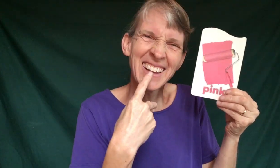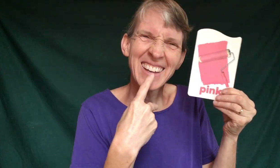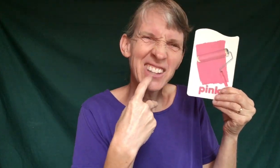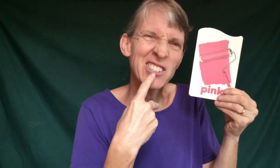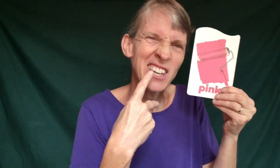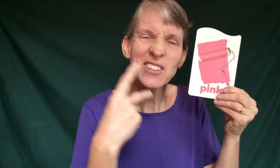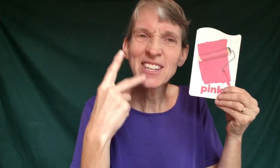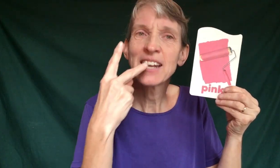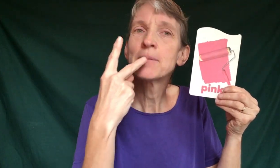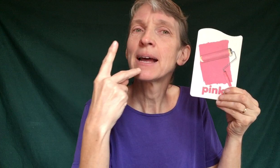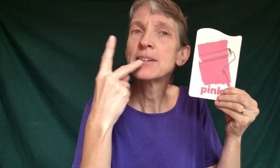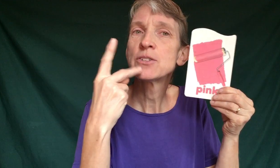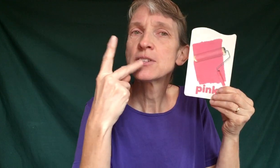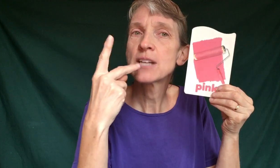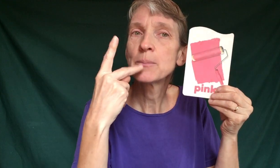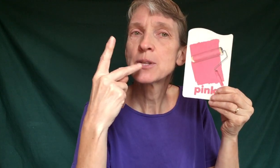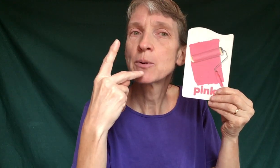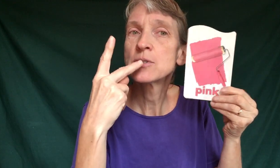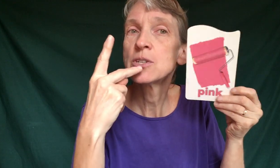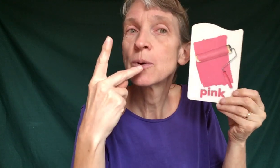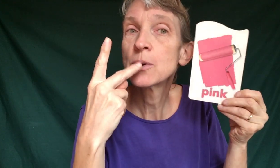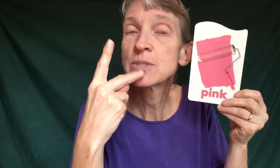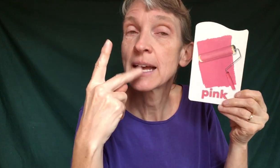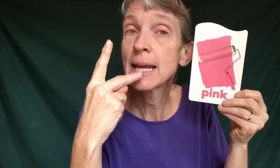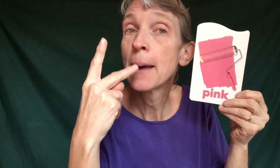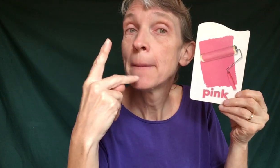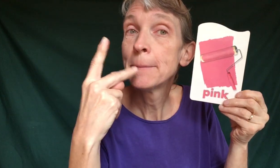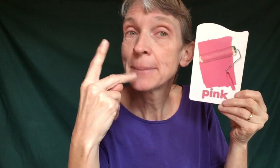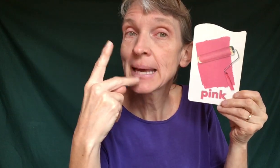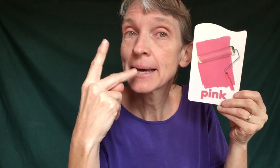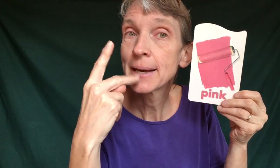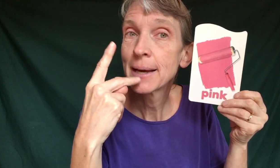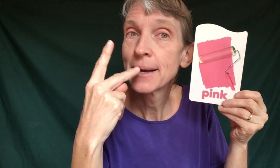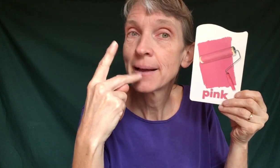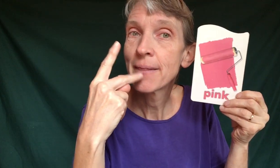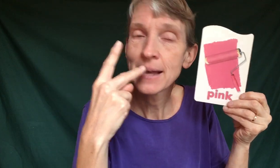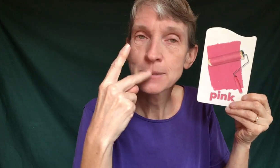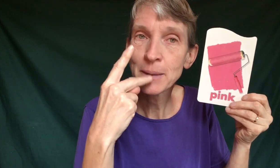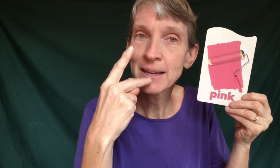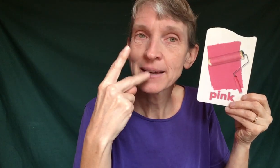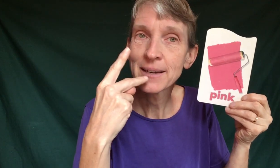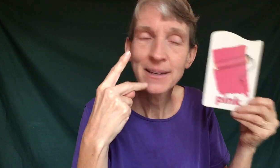it looks like you're signing red. So this helps the person know you're signing pink. That's pink.